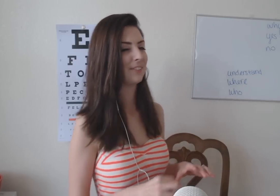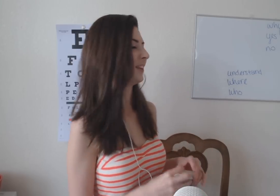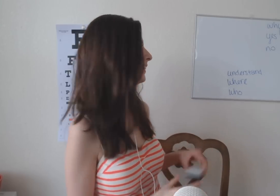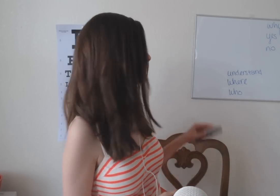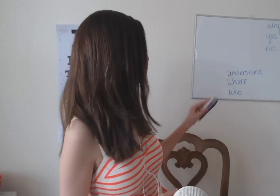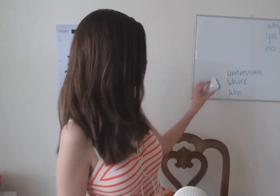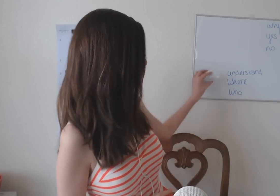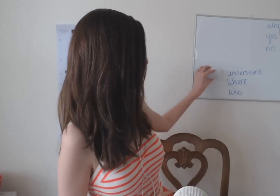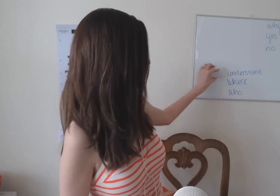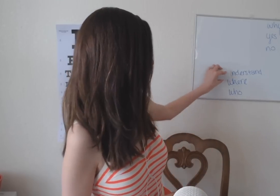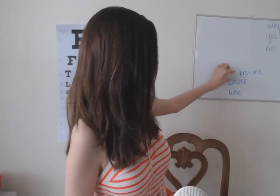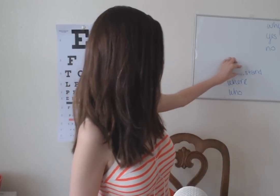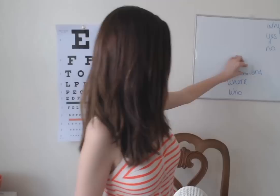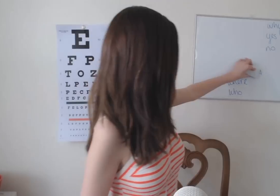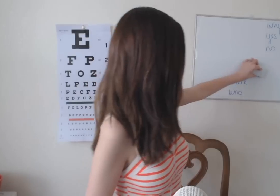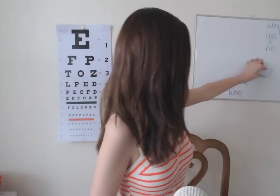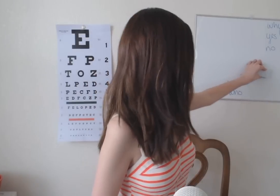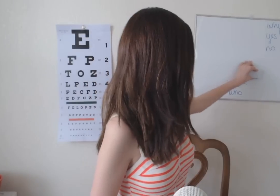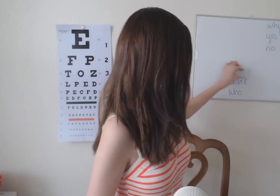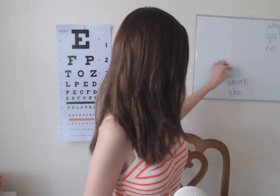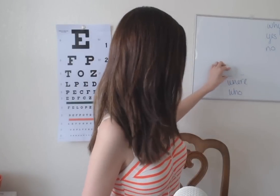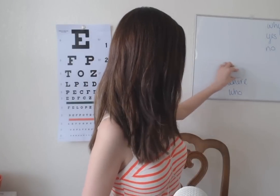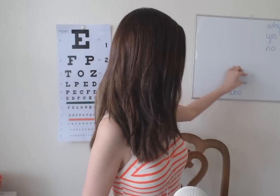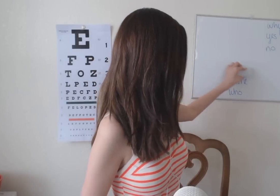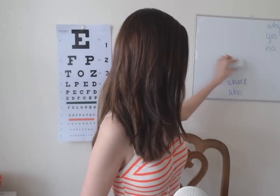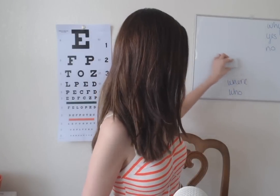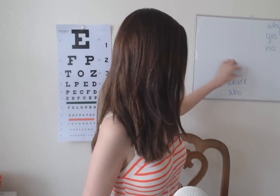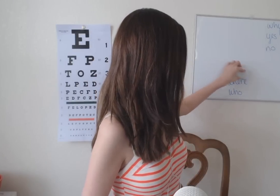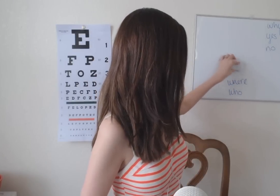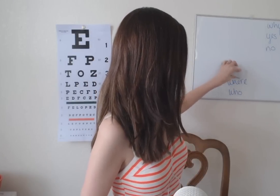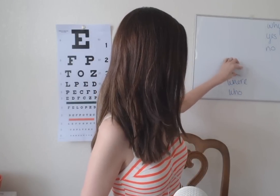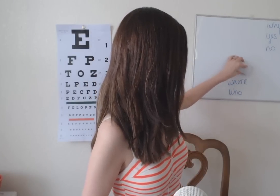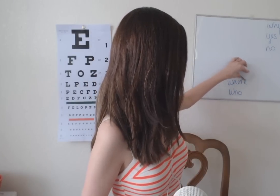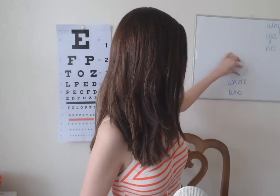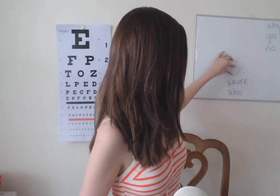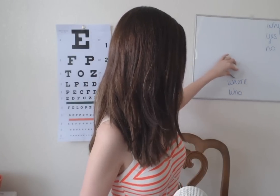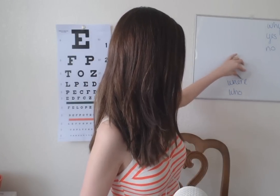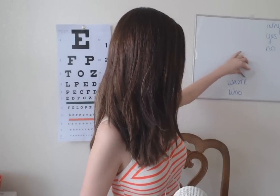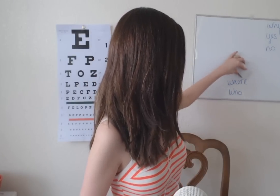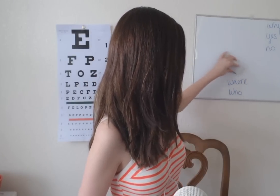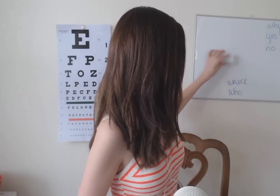Perfect. That's one of my favorite signs. I just think it's cute. It's just like a light bulb and super easy to remember.